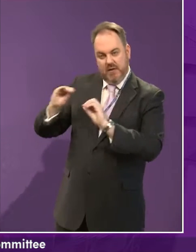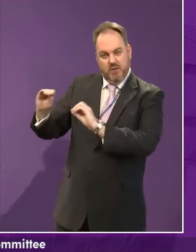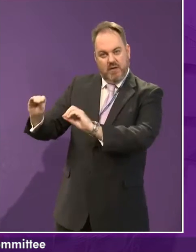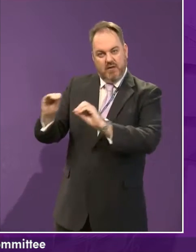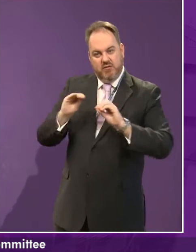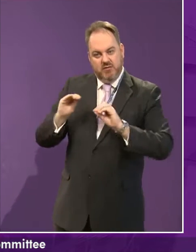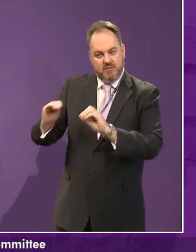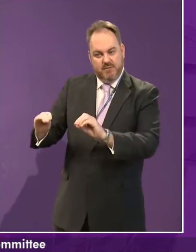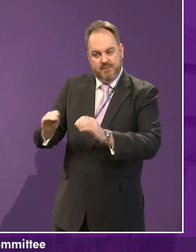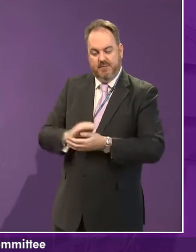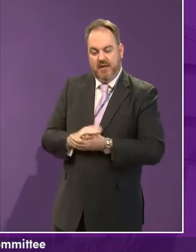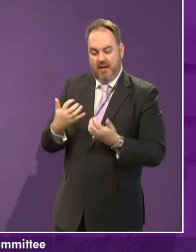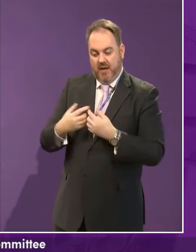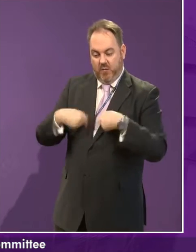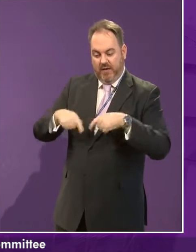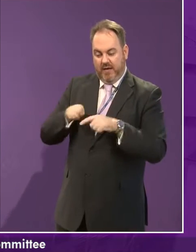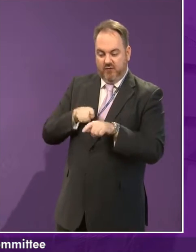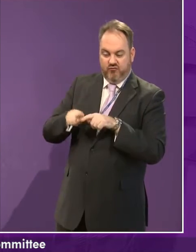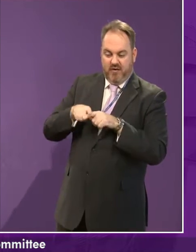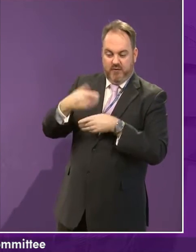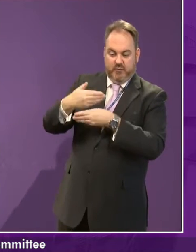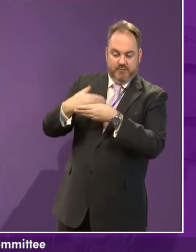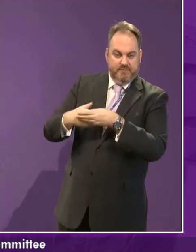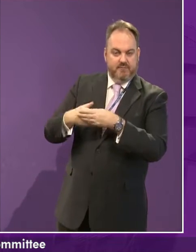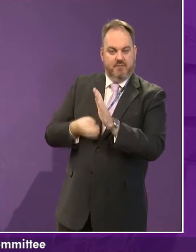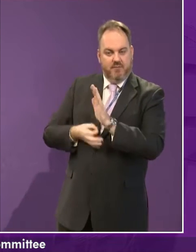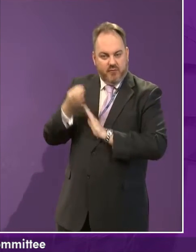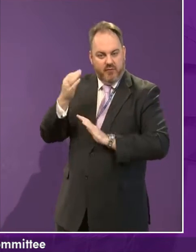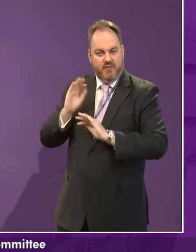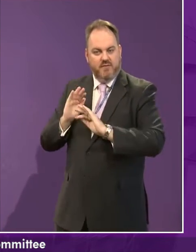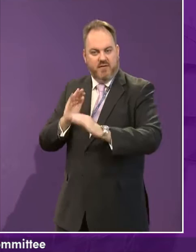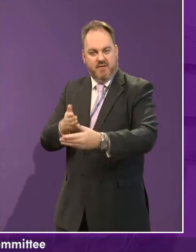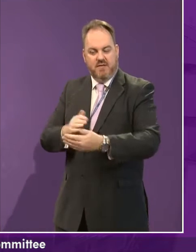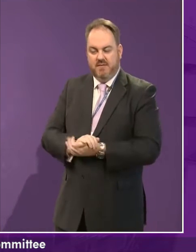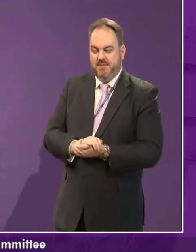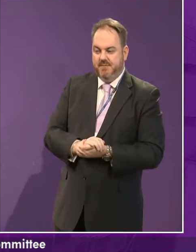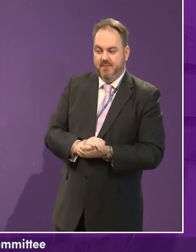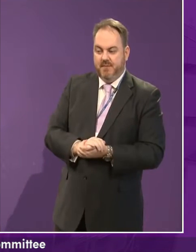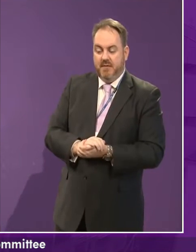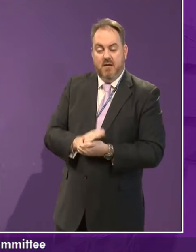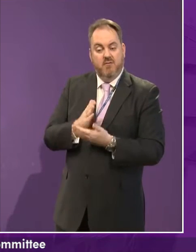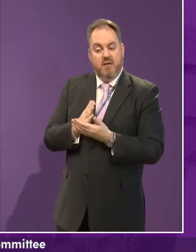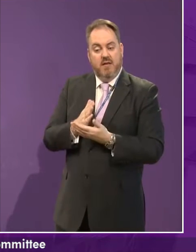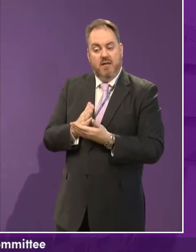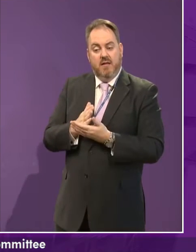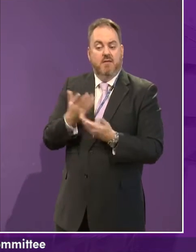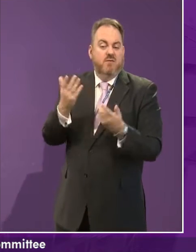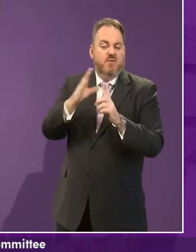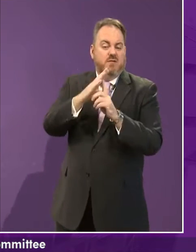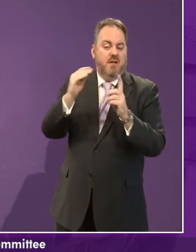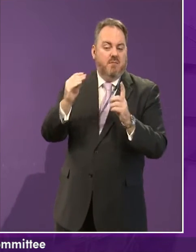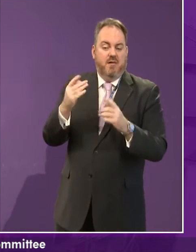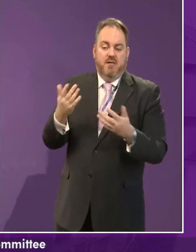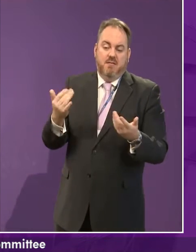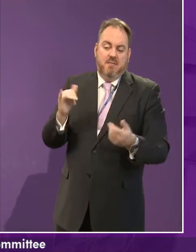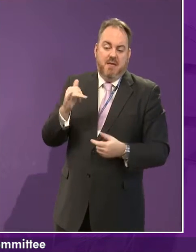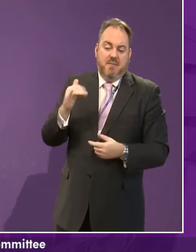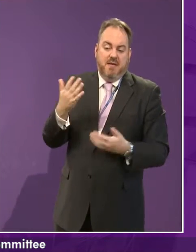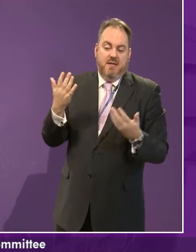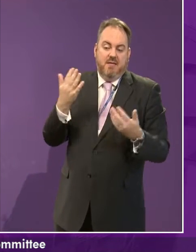to do. As I had mentioned earlier, when there is a particular category of disability, like for example when